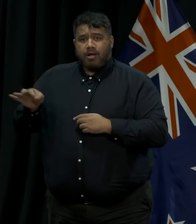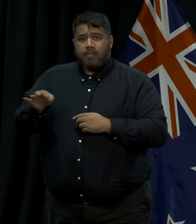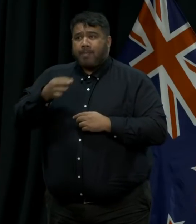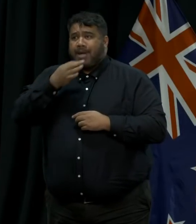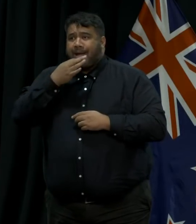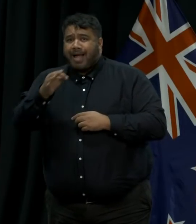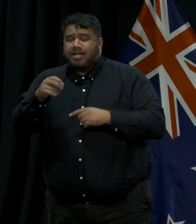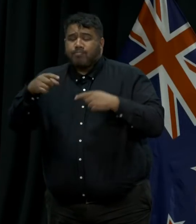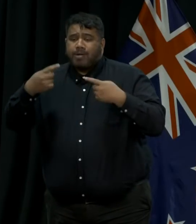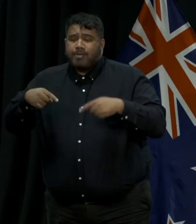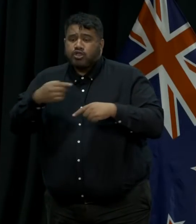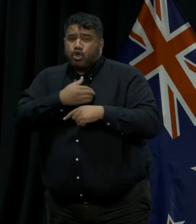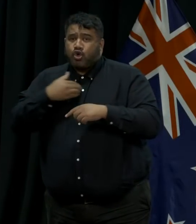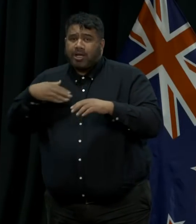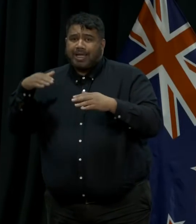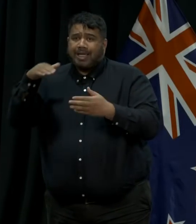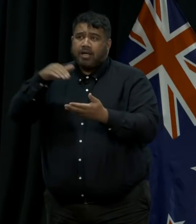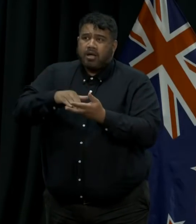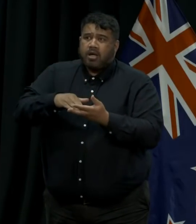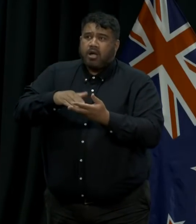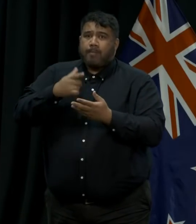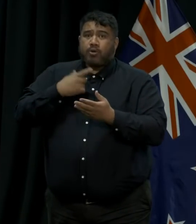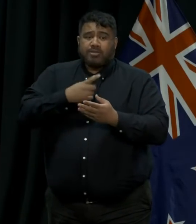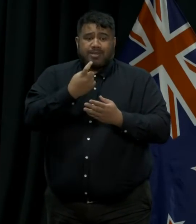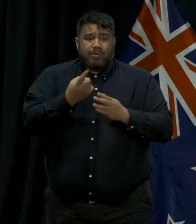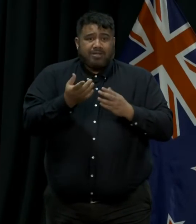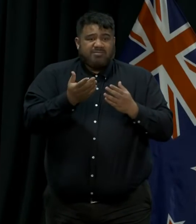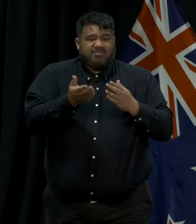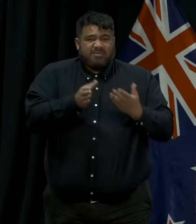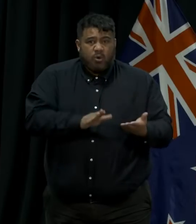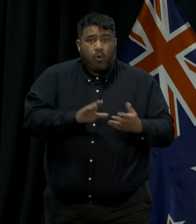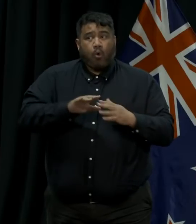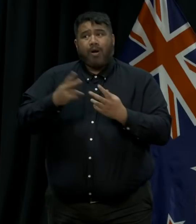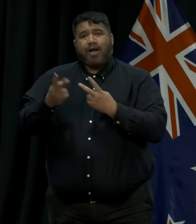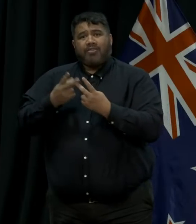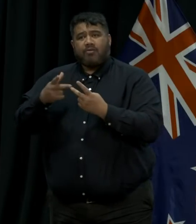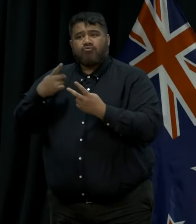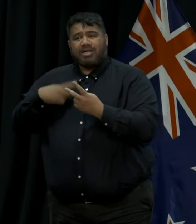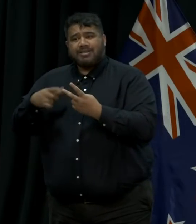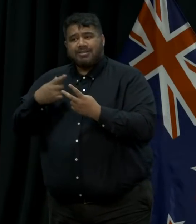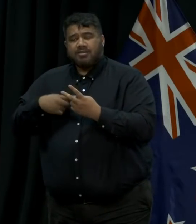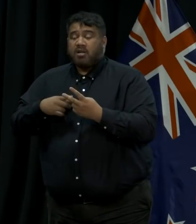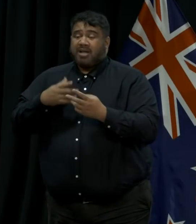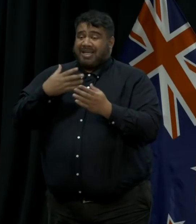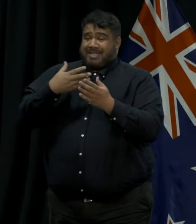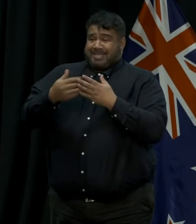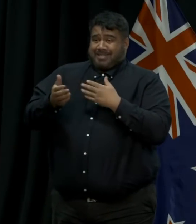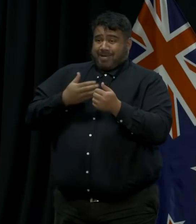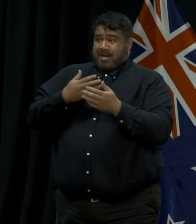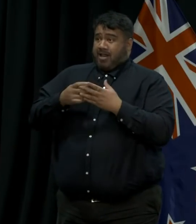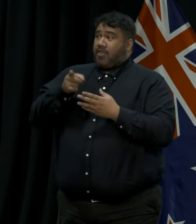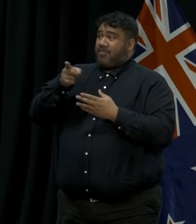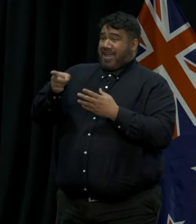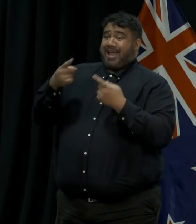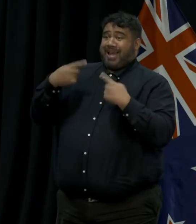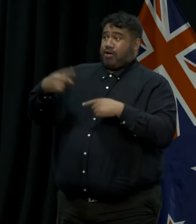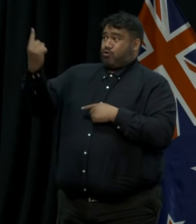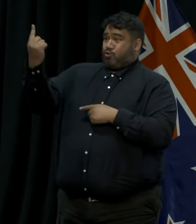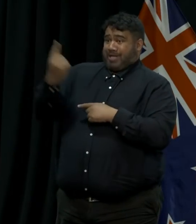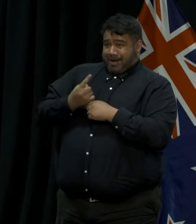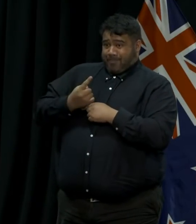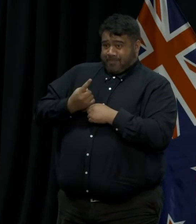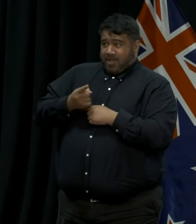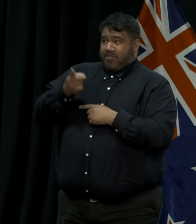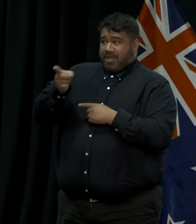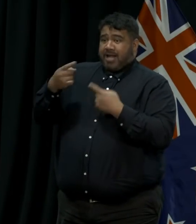aren't seeking to come out of isolation. They are actually just, their exemption is the fact they're allowed to come in the first place. They are required to be in